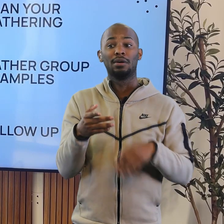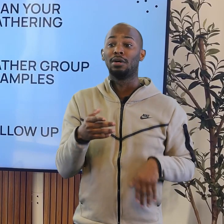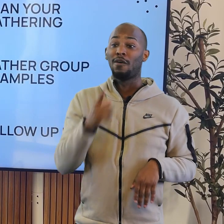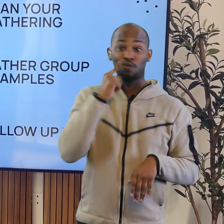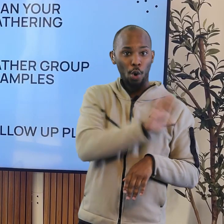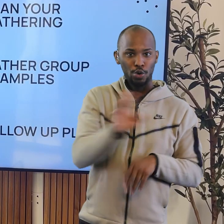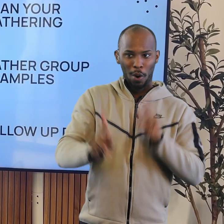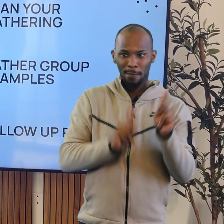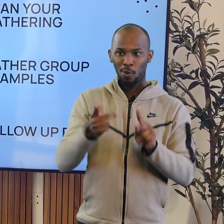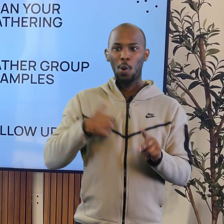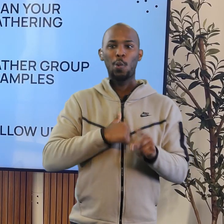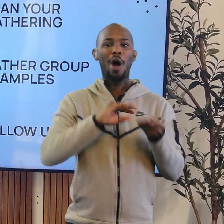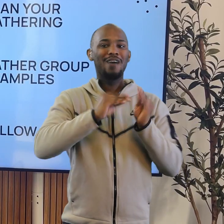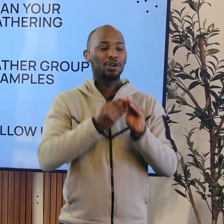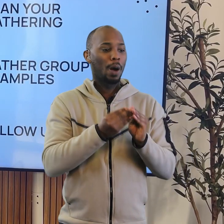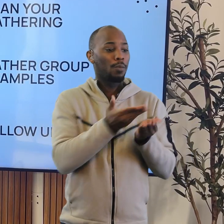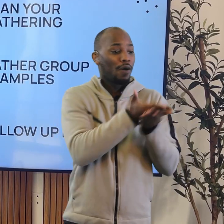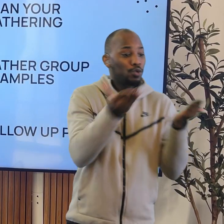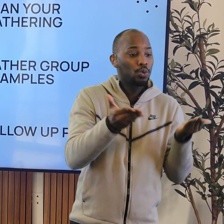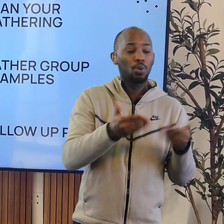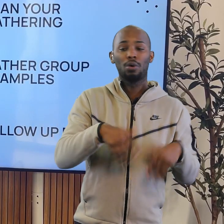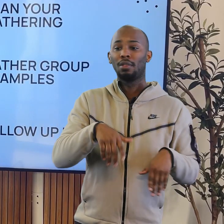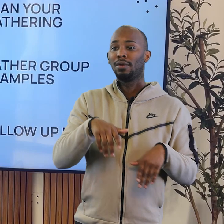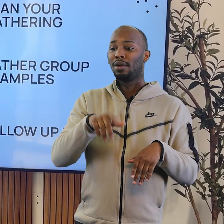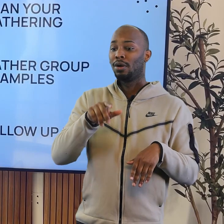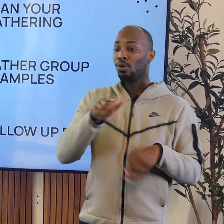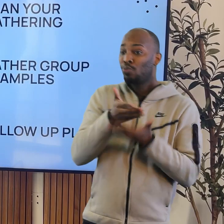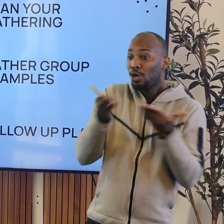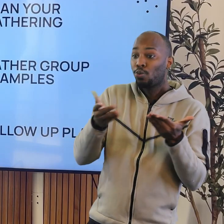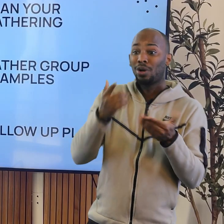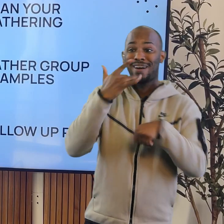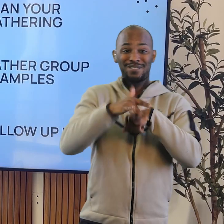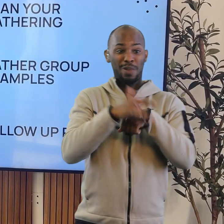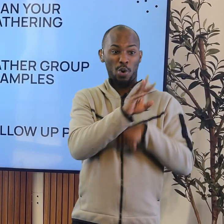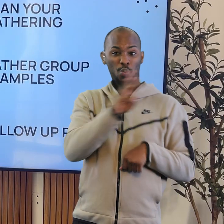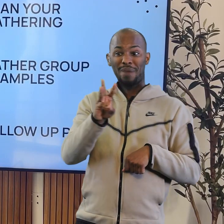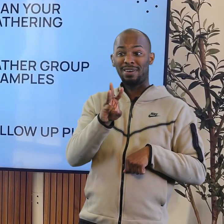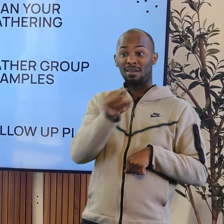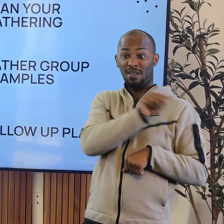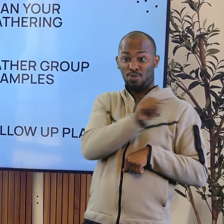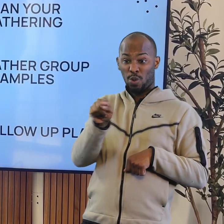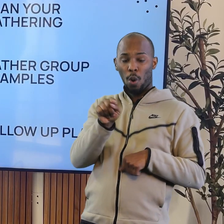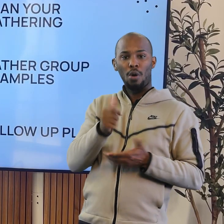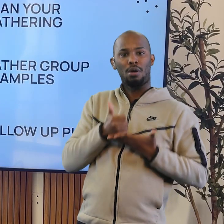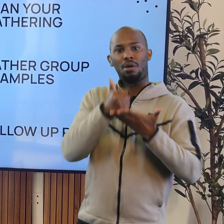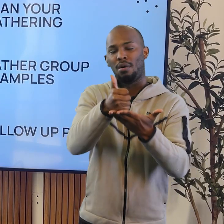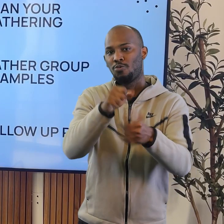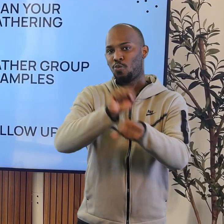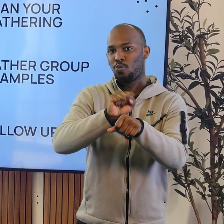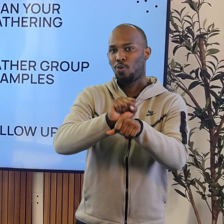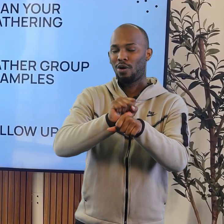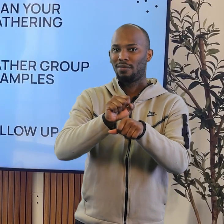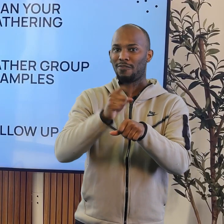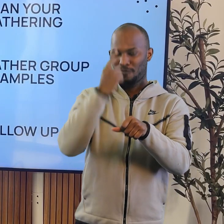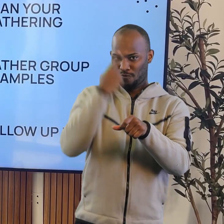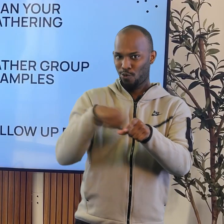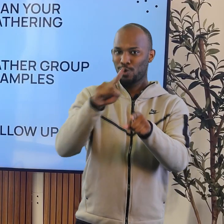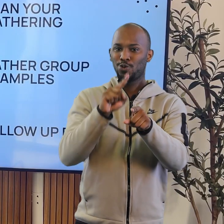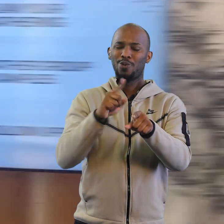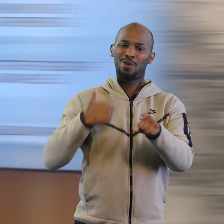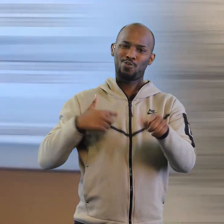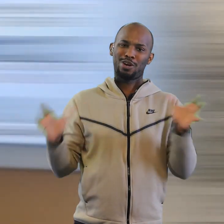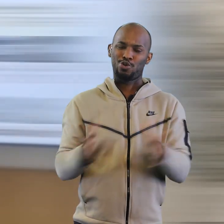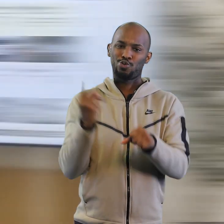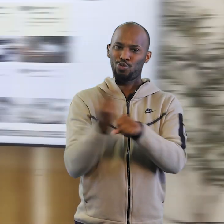We'll have a number of tools and resources on the website, but if there's a tool or resource that works well for you, we encourage you to use